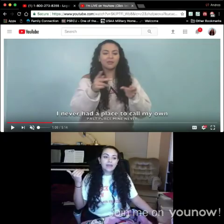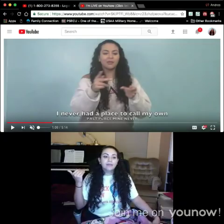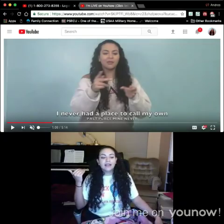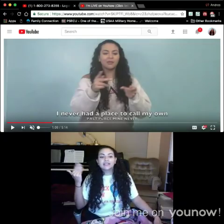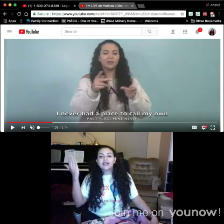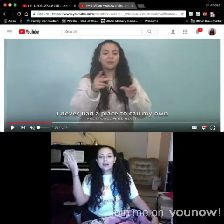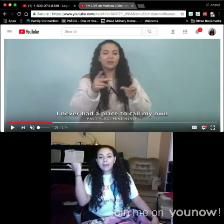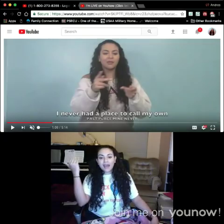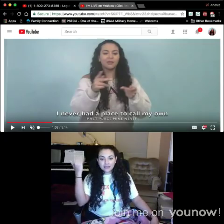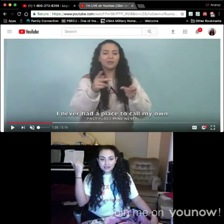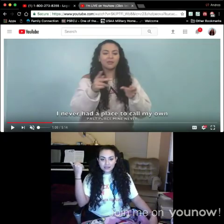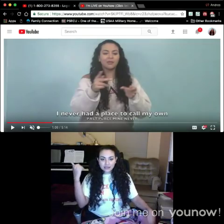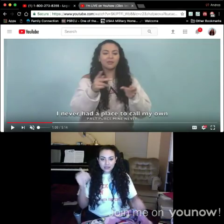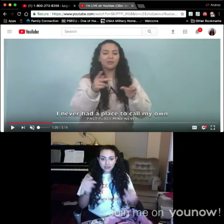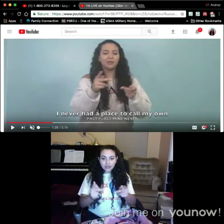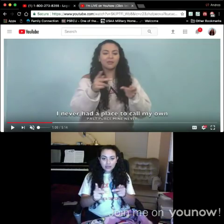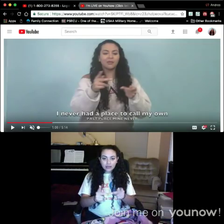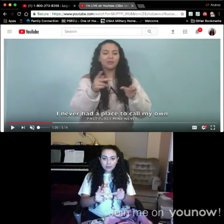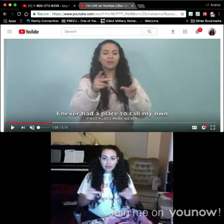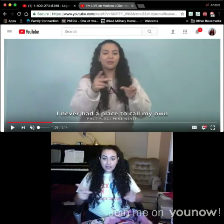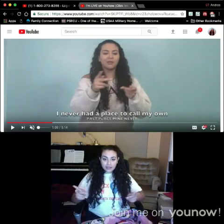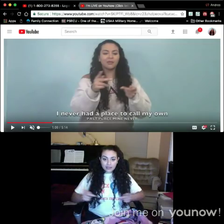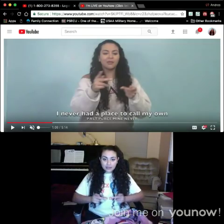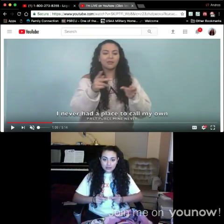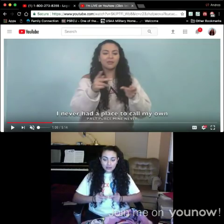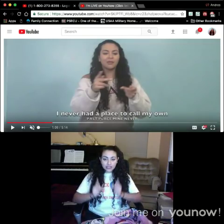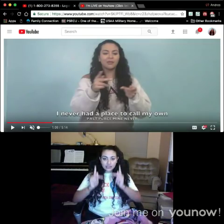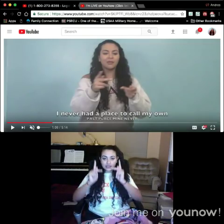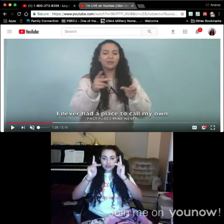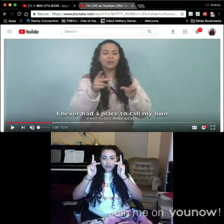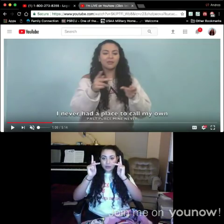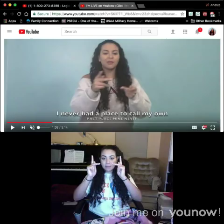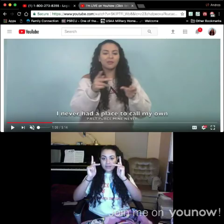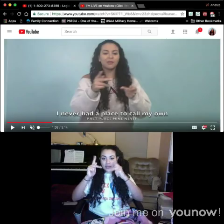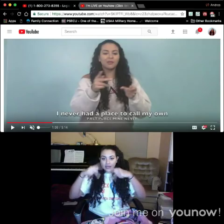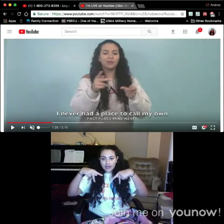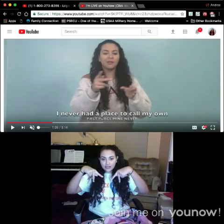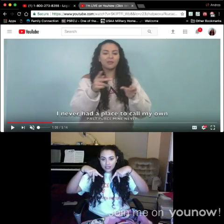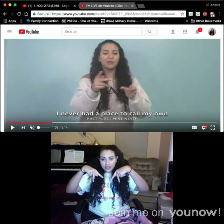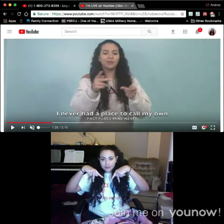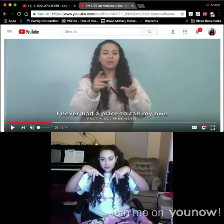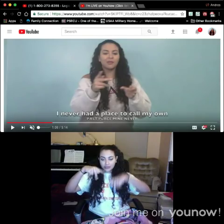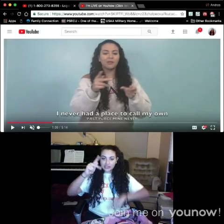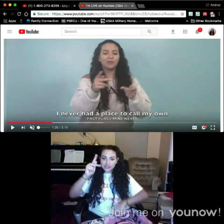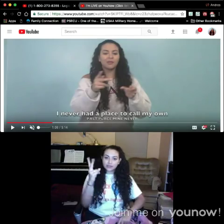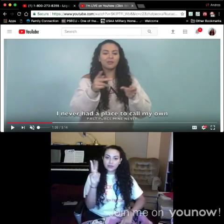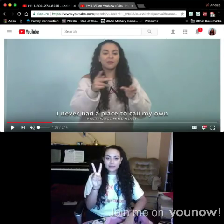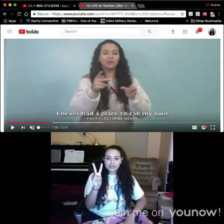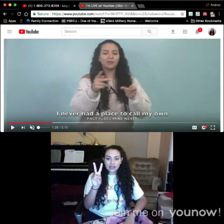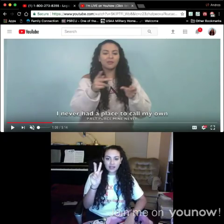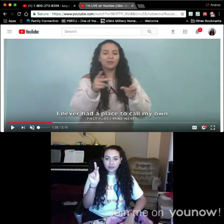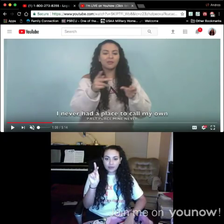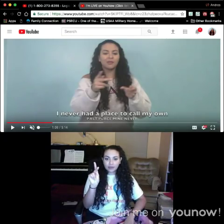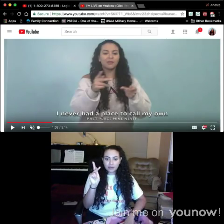had, past. Past, place, which is two P hand shapes, which is you make a